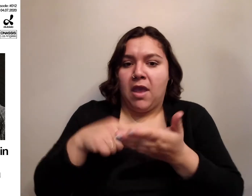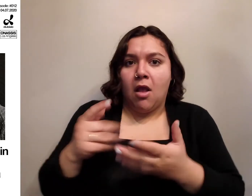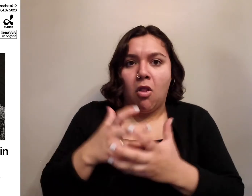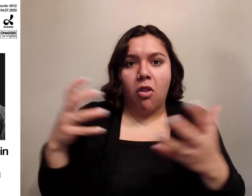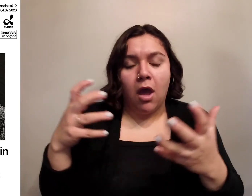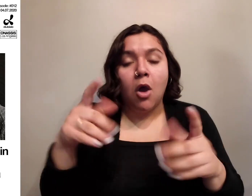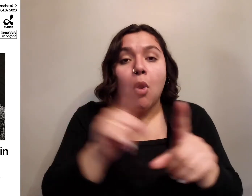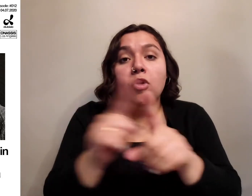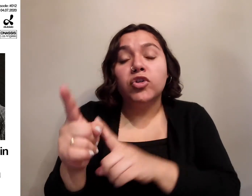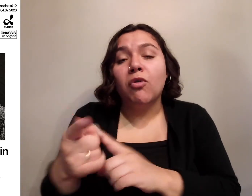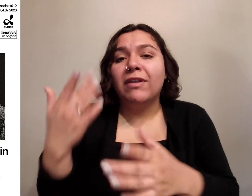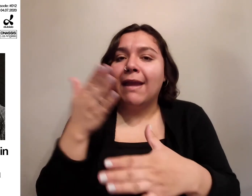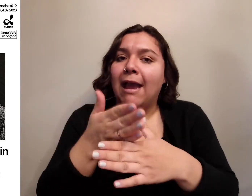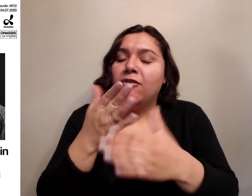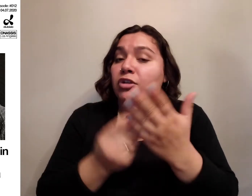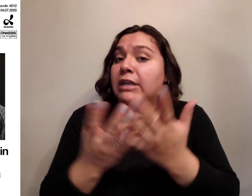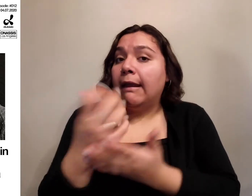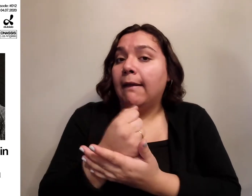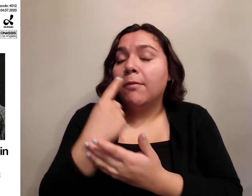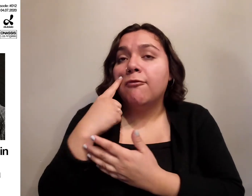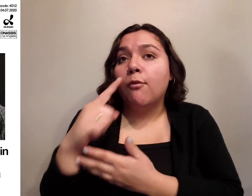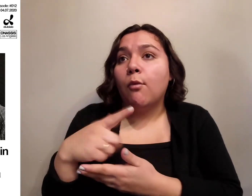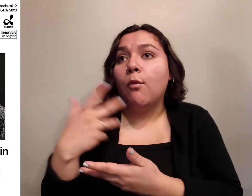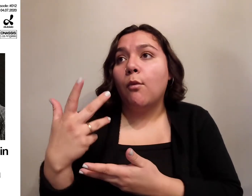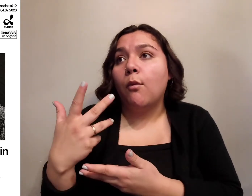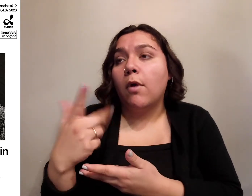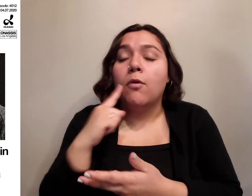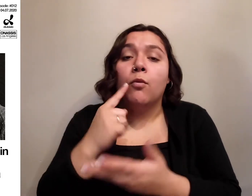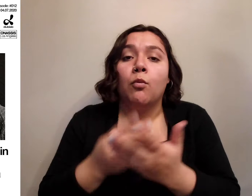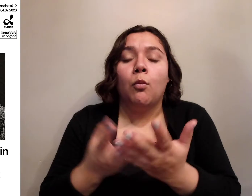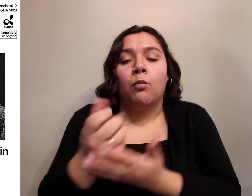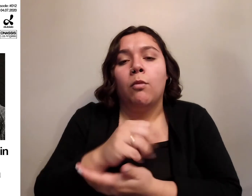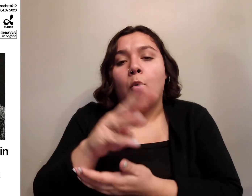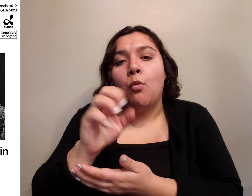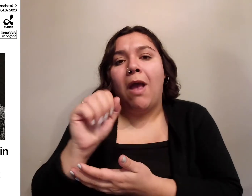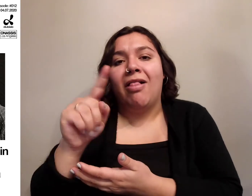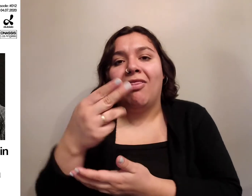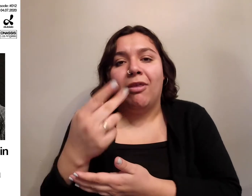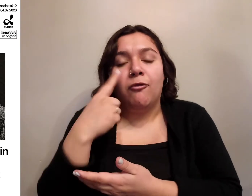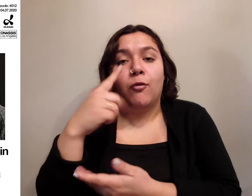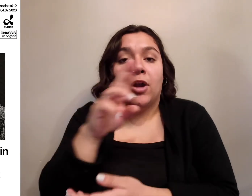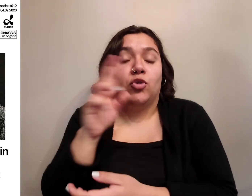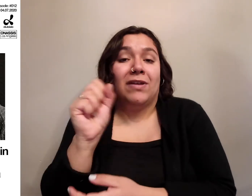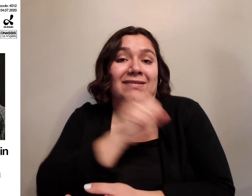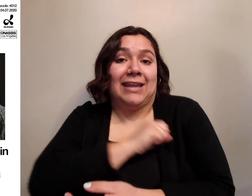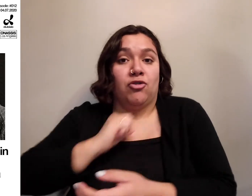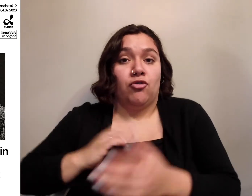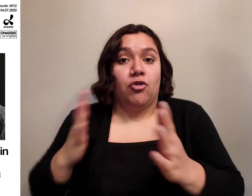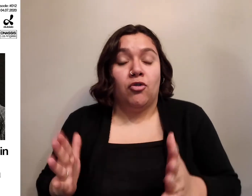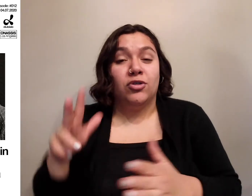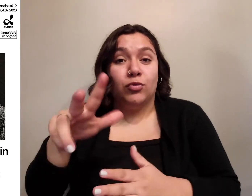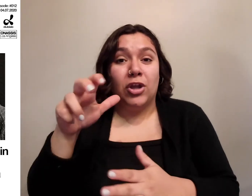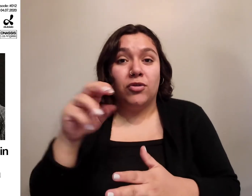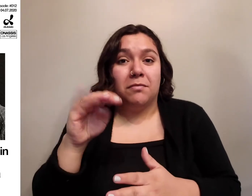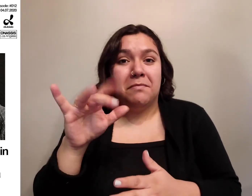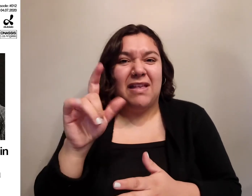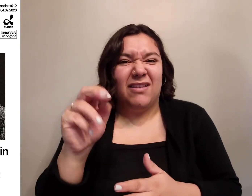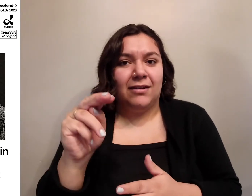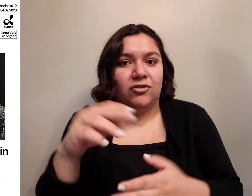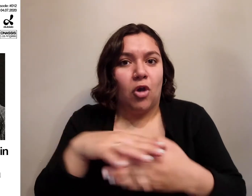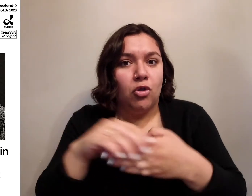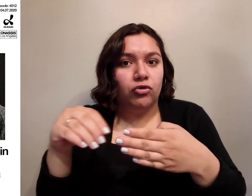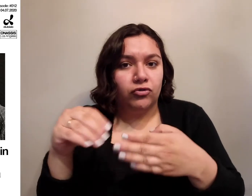The average income of or wealth of a U.S. senator is $3 million. The average wealth of